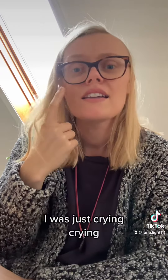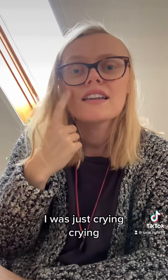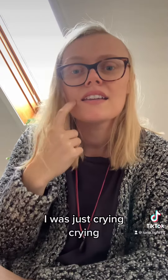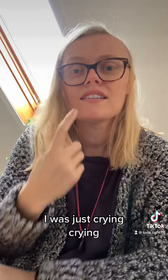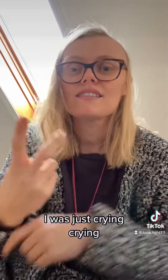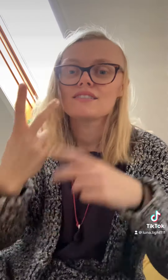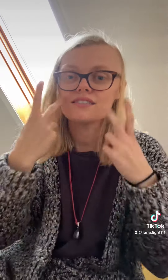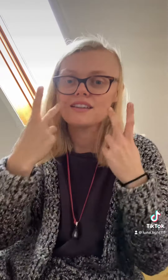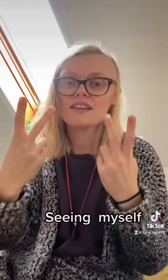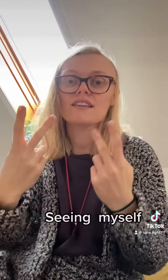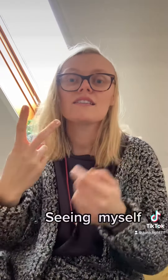crying, seeing